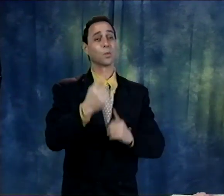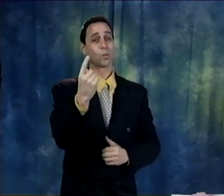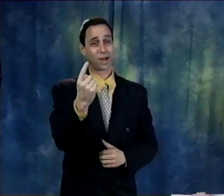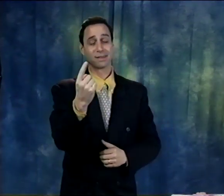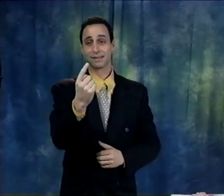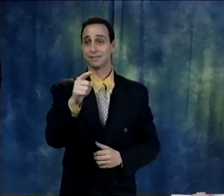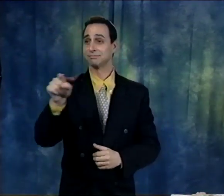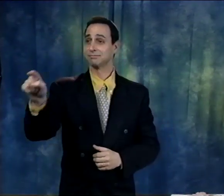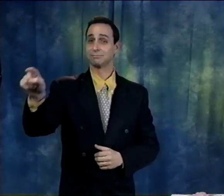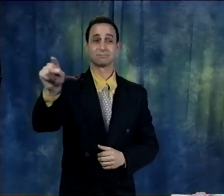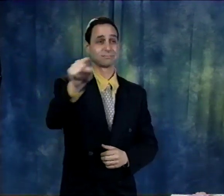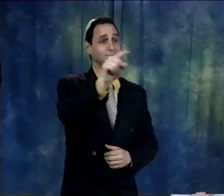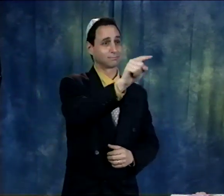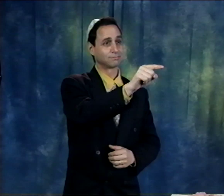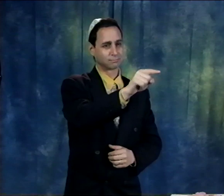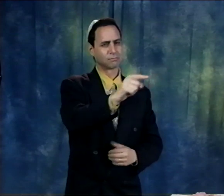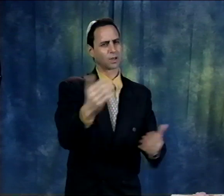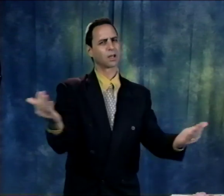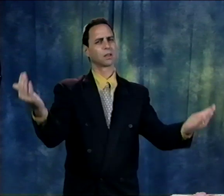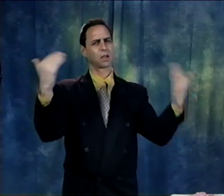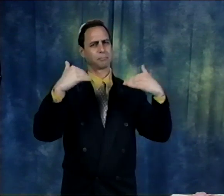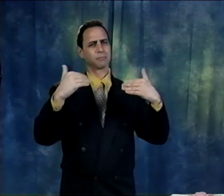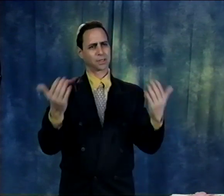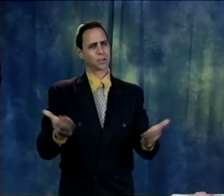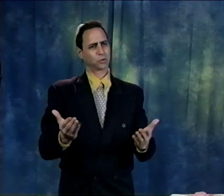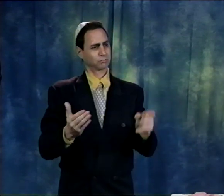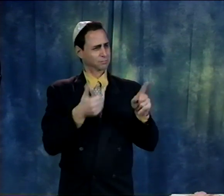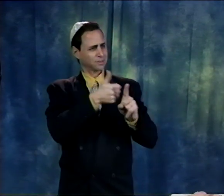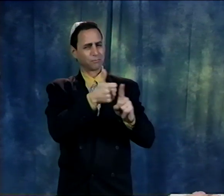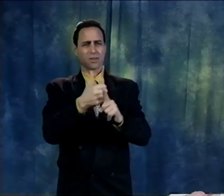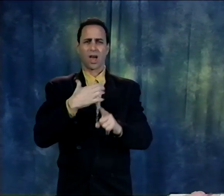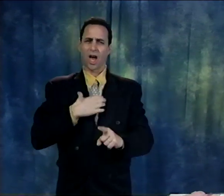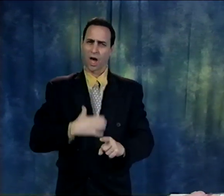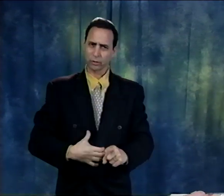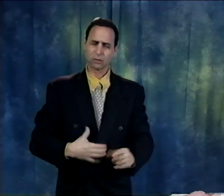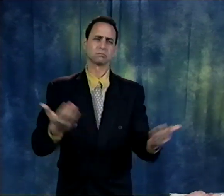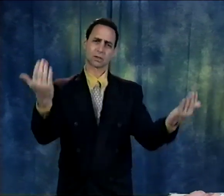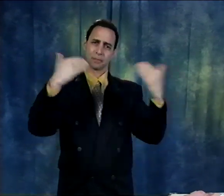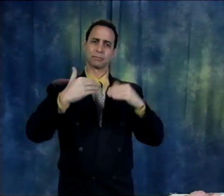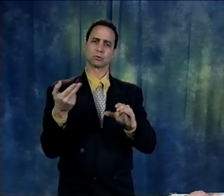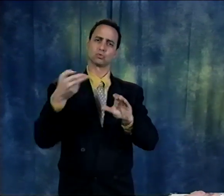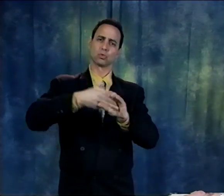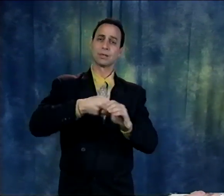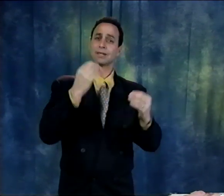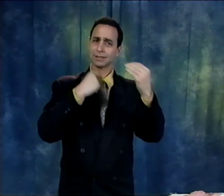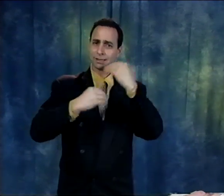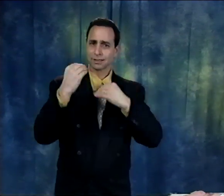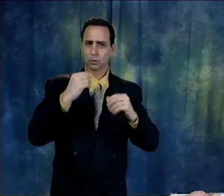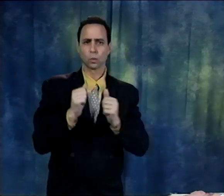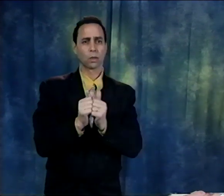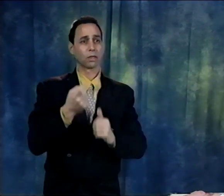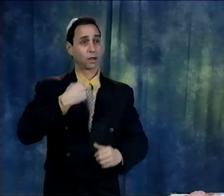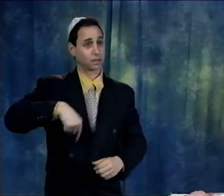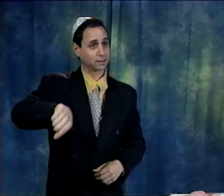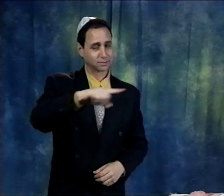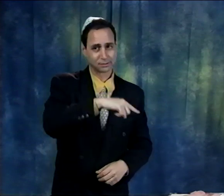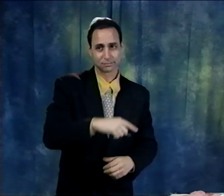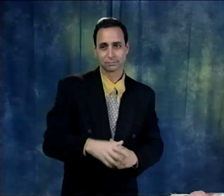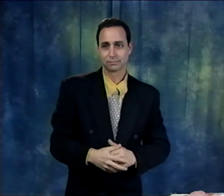Let everyone who is hungry to come here, let them come and join us for our feast and eat